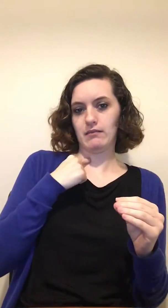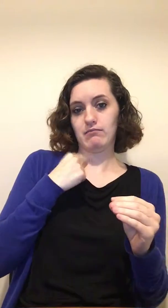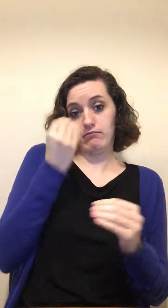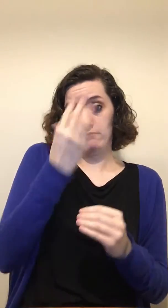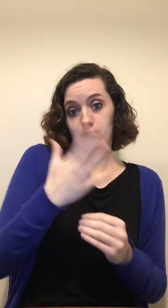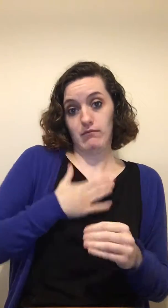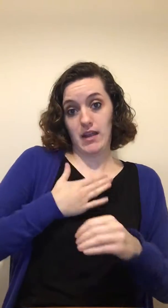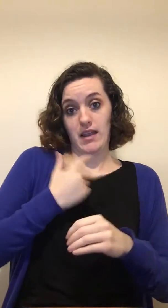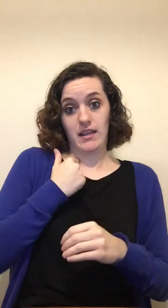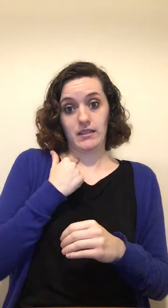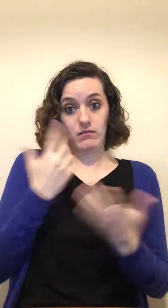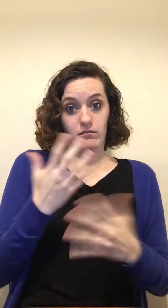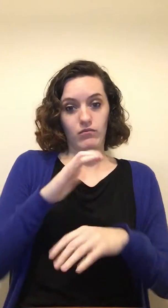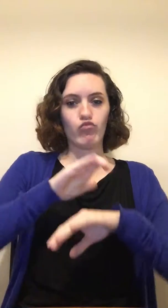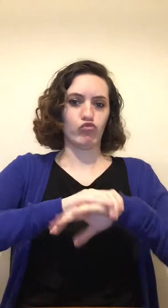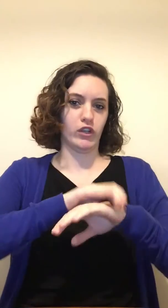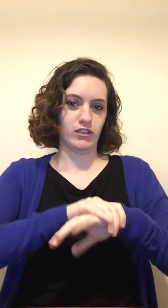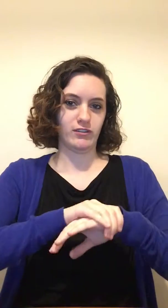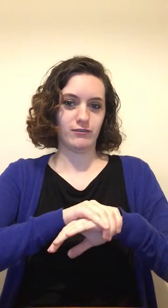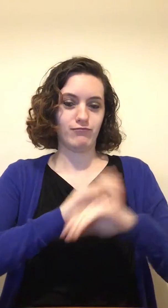because Americans don't speak English.